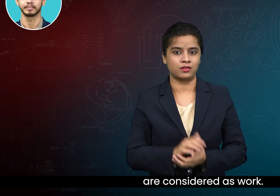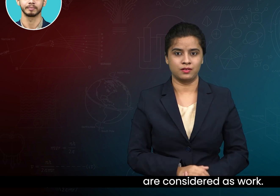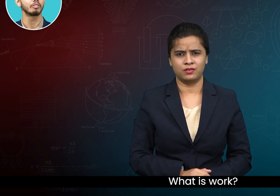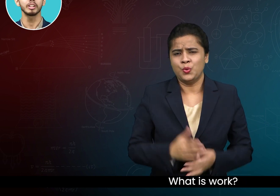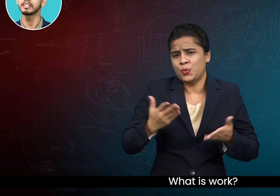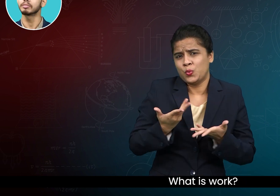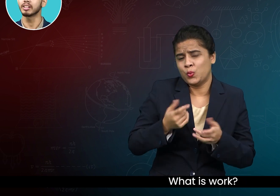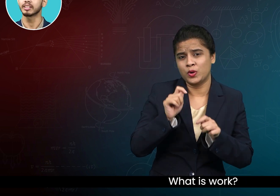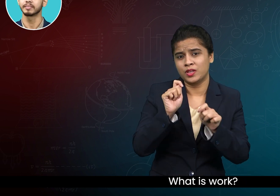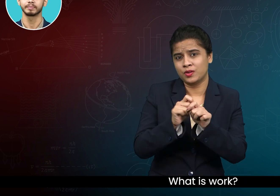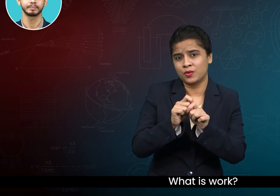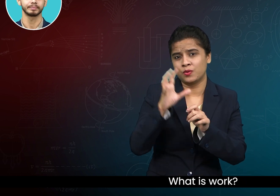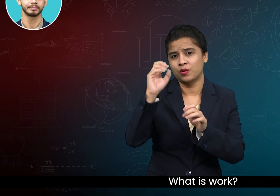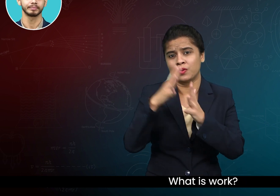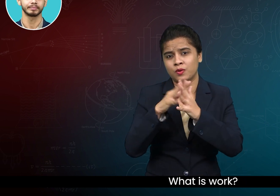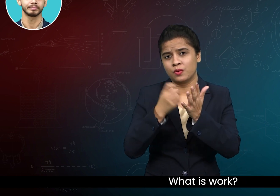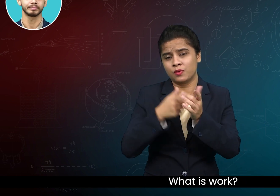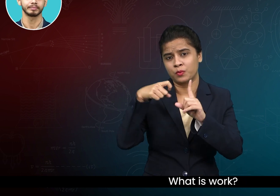work. What is work?